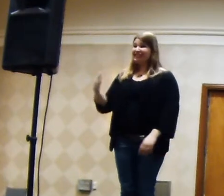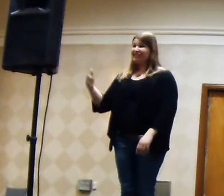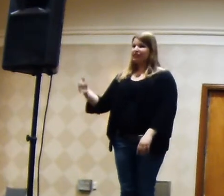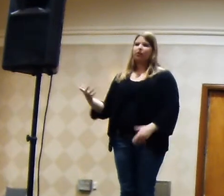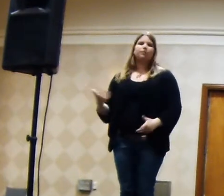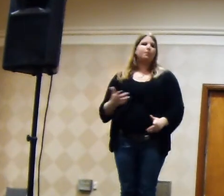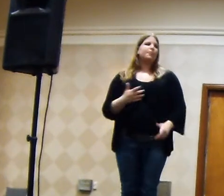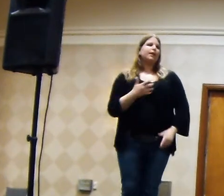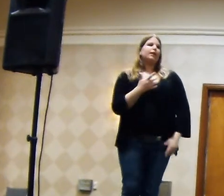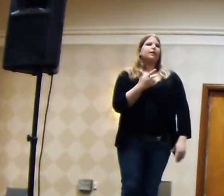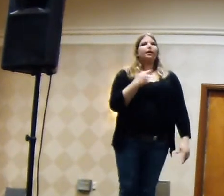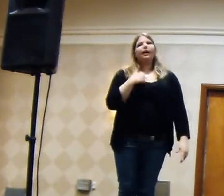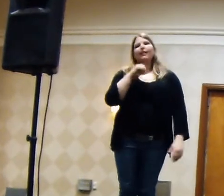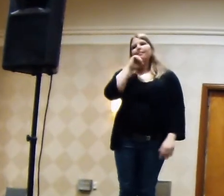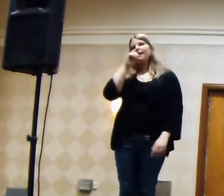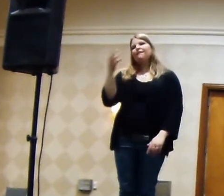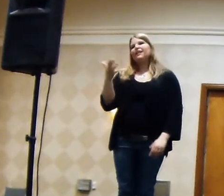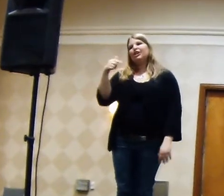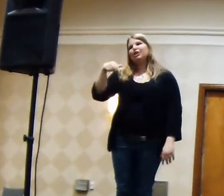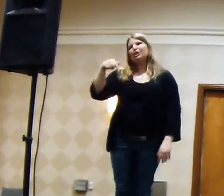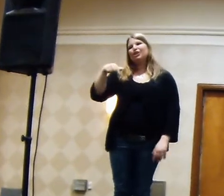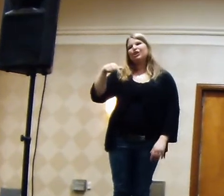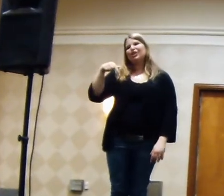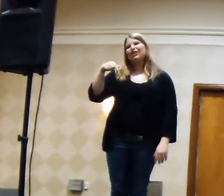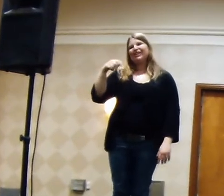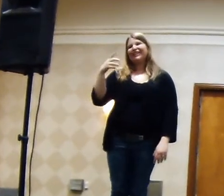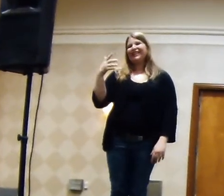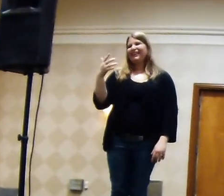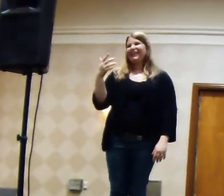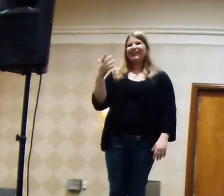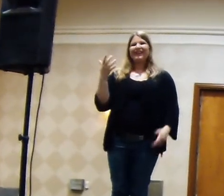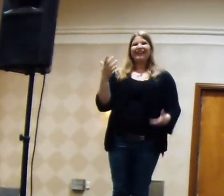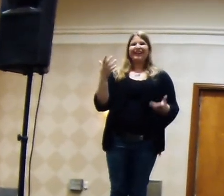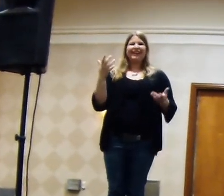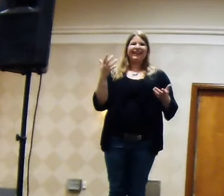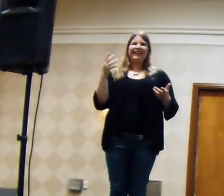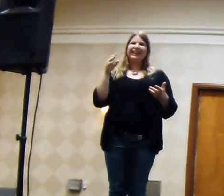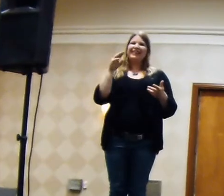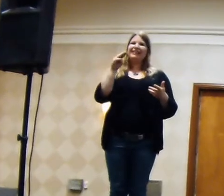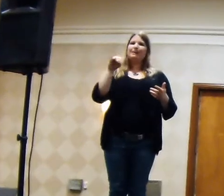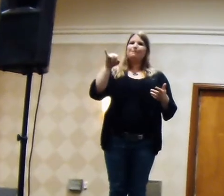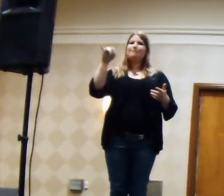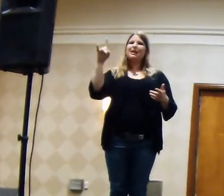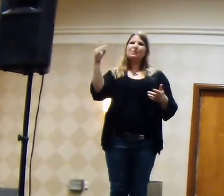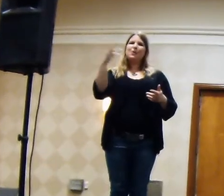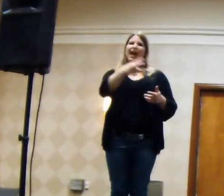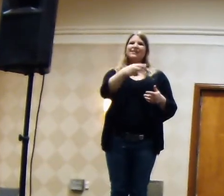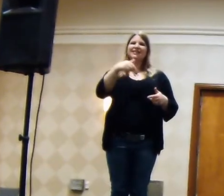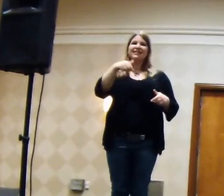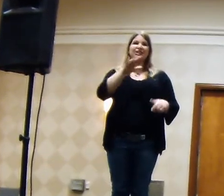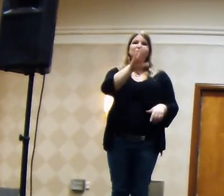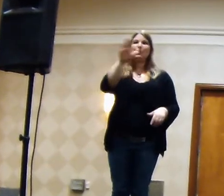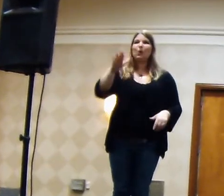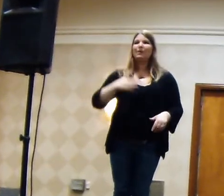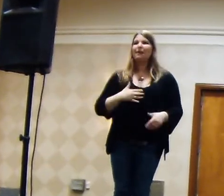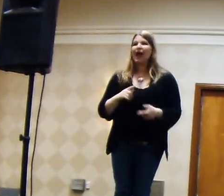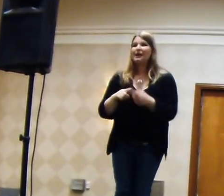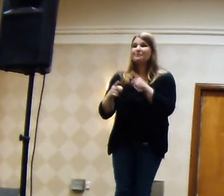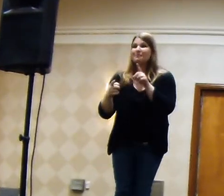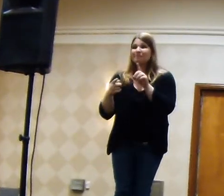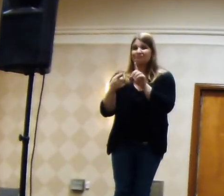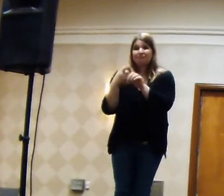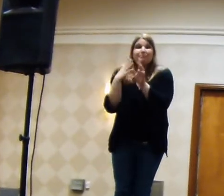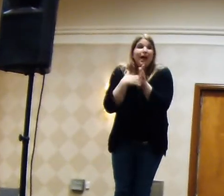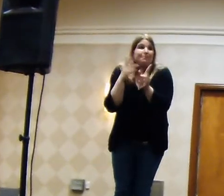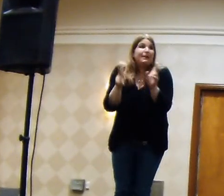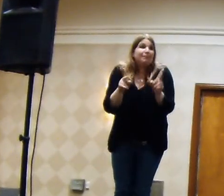know what? I love being in the Midwest, because when I come to the Midwest, kind of, I'm like, oh, these are my people. Like, you guys know how to be nice